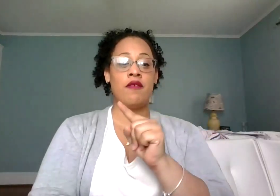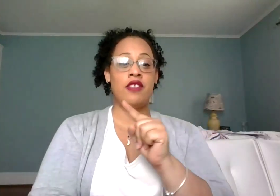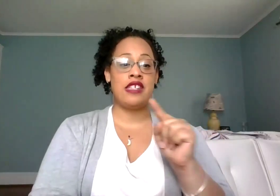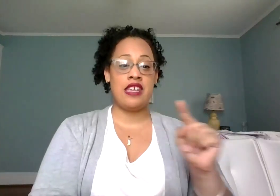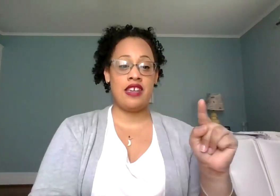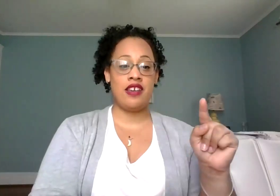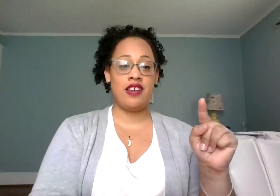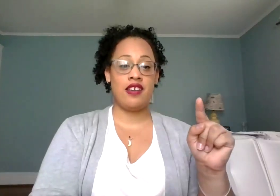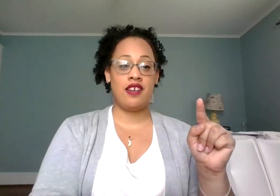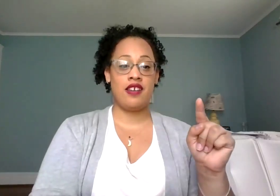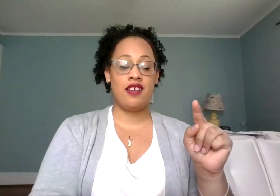Z.